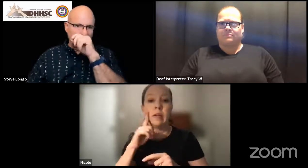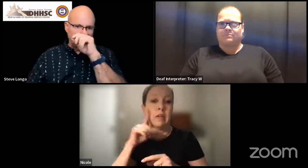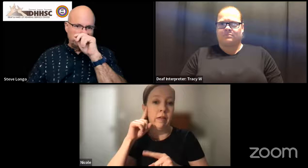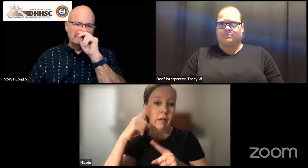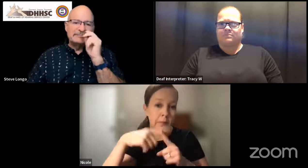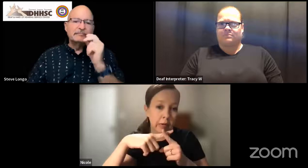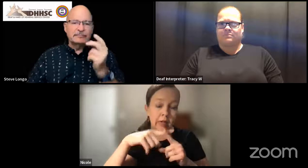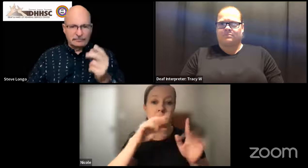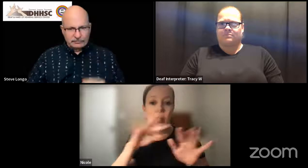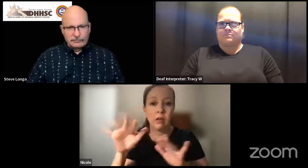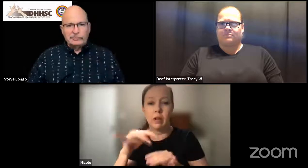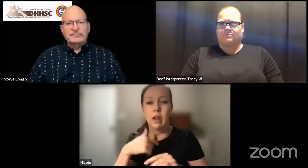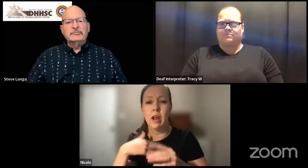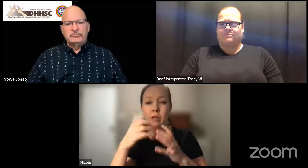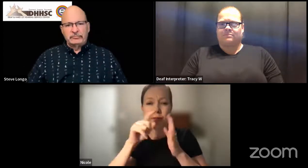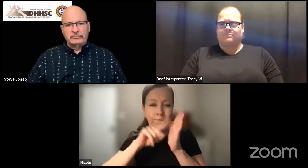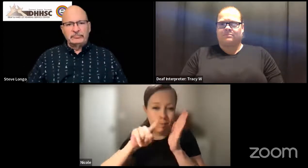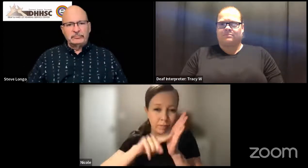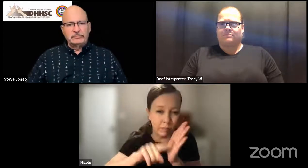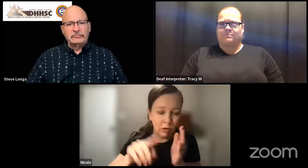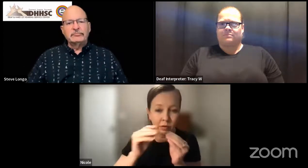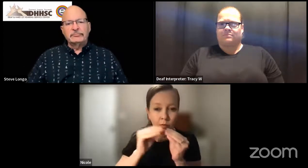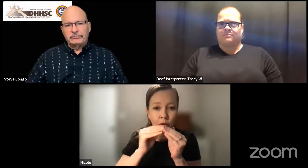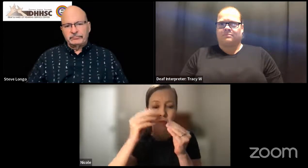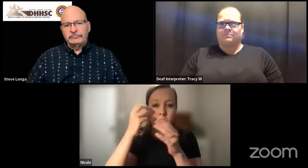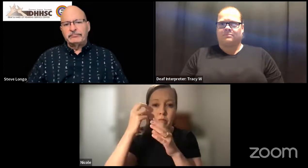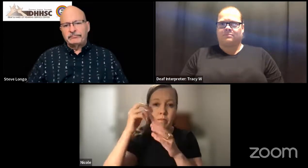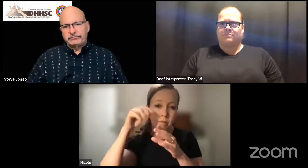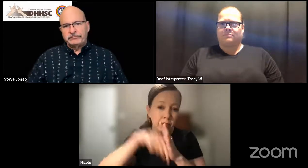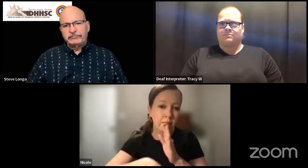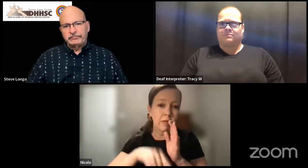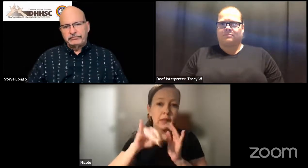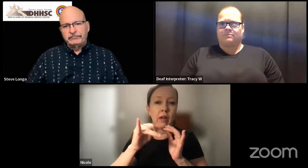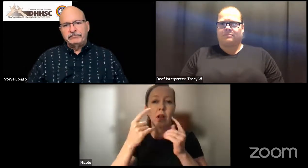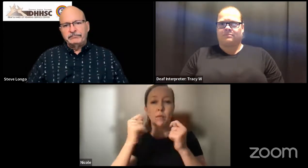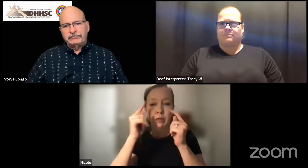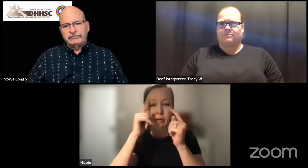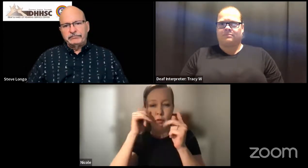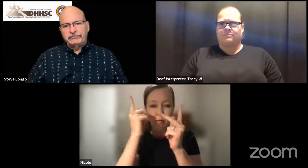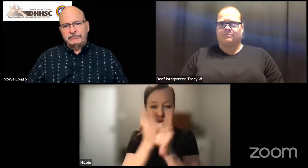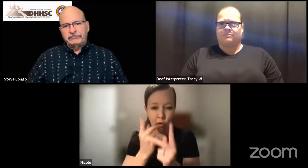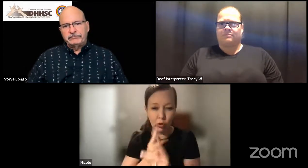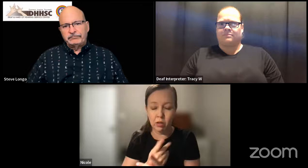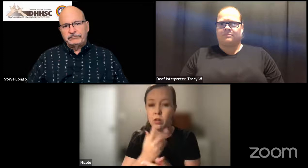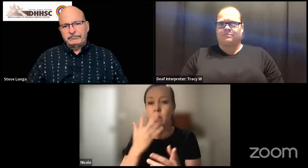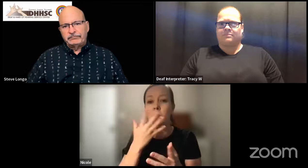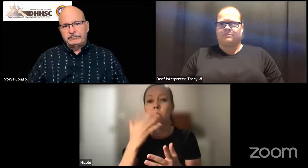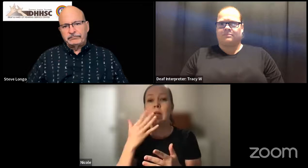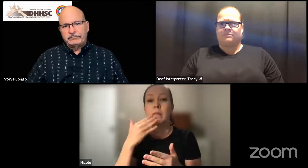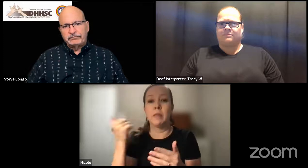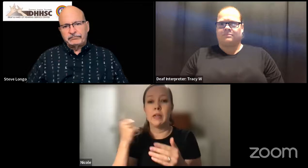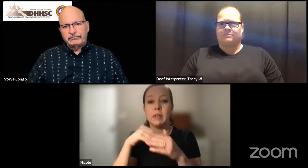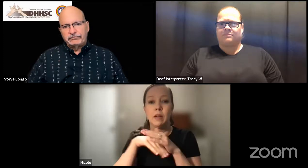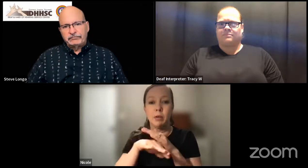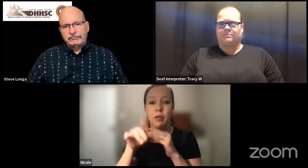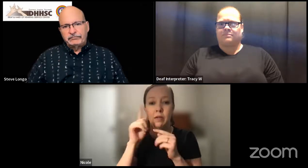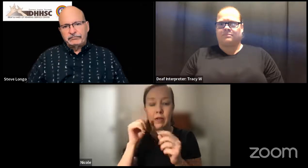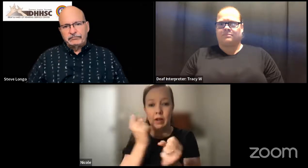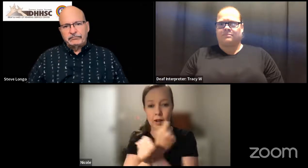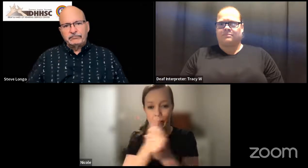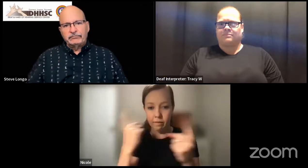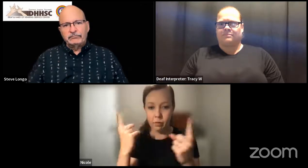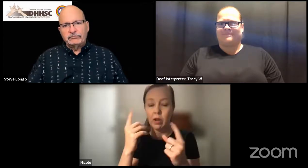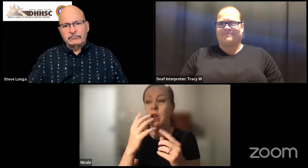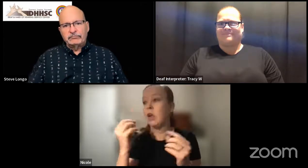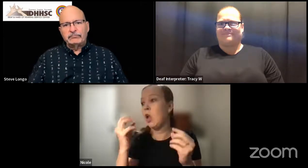ASL can be used for late deafened and deaf plus individuals, and also